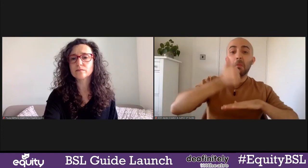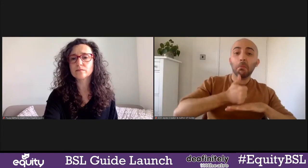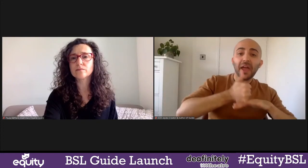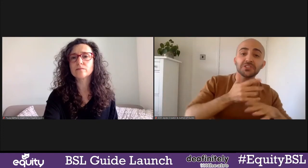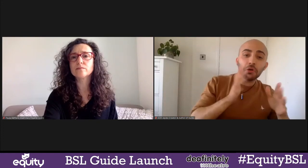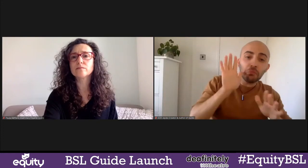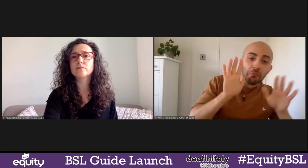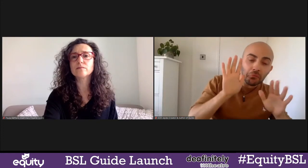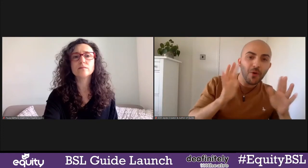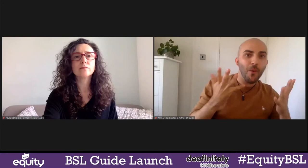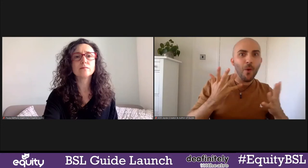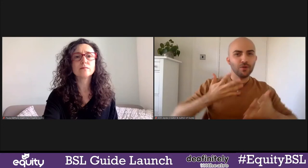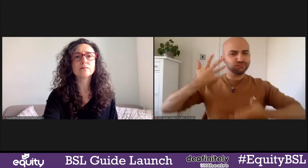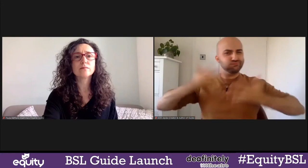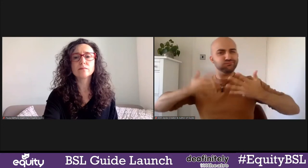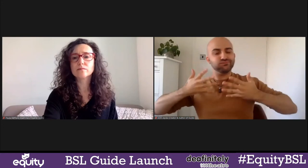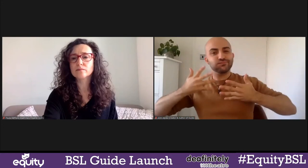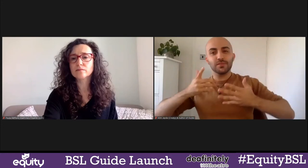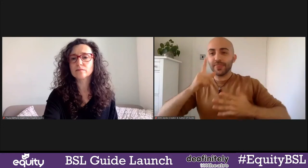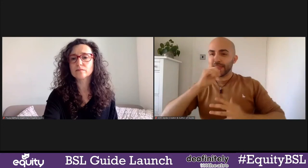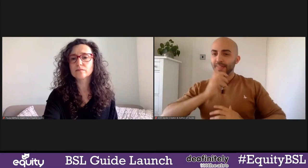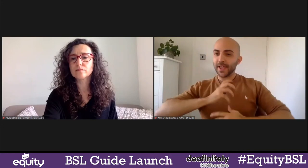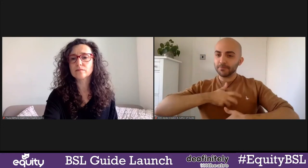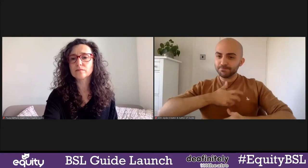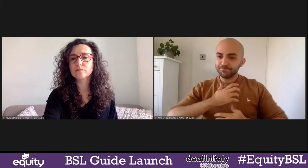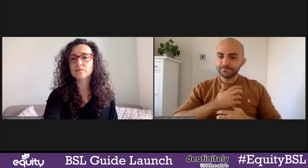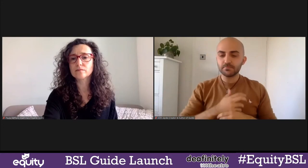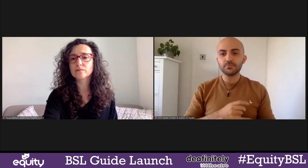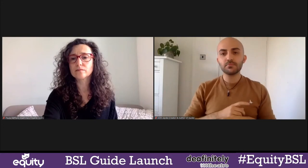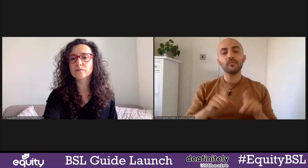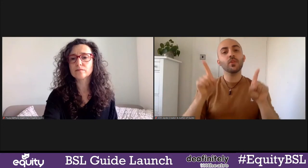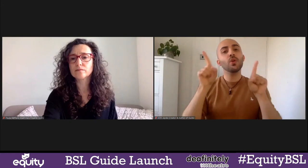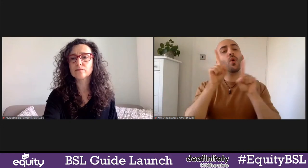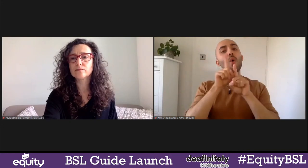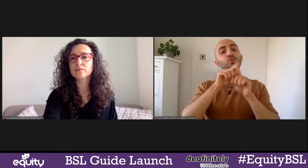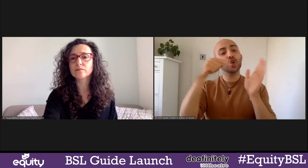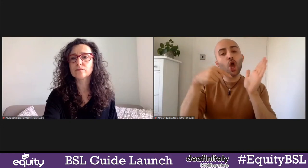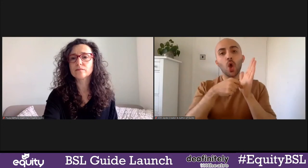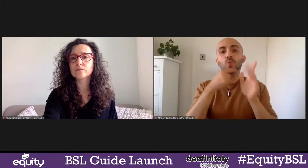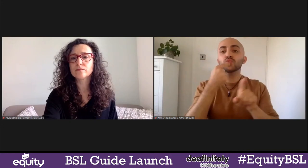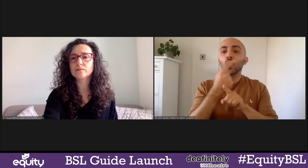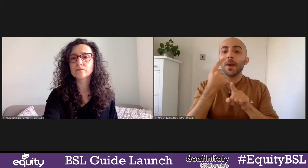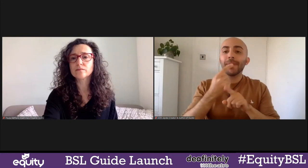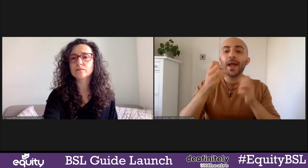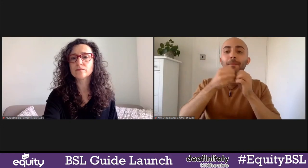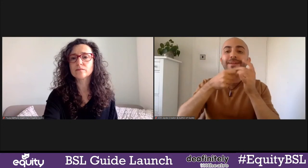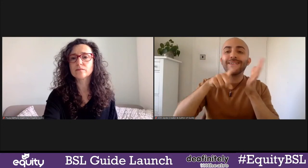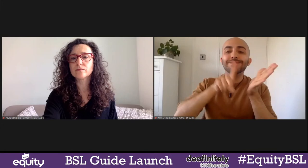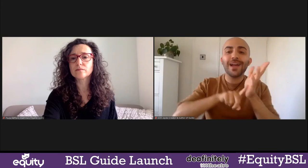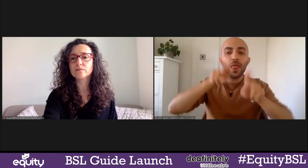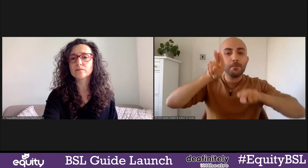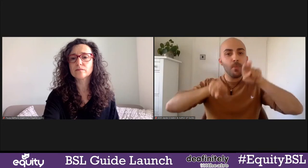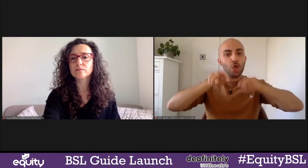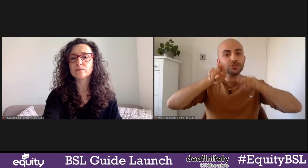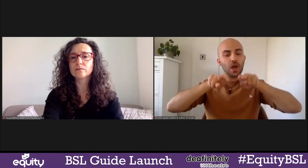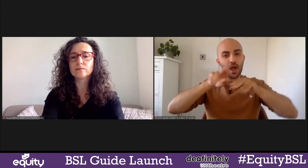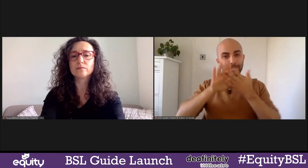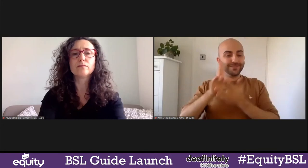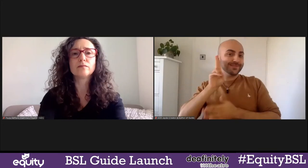Because if a hearing actor is skilled in sign language, they have the ability to reflect that in the character that they're portraying, because they can adjust.